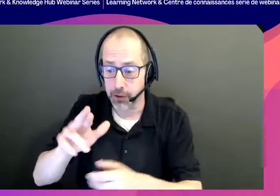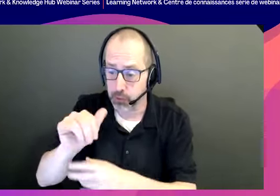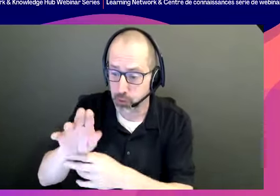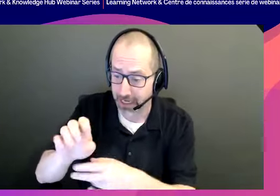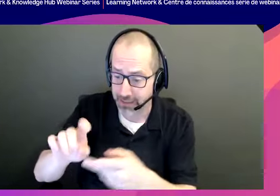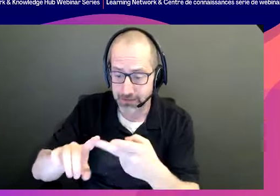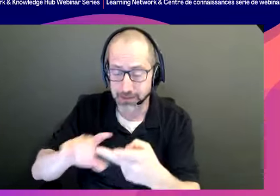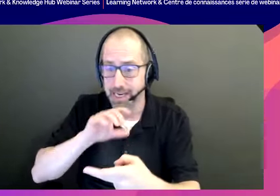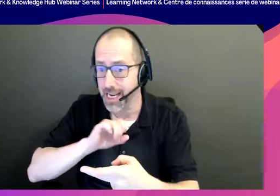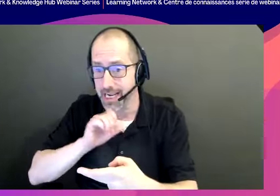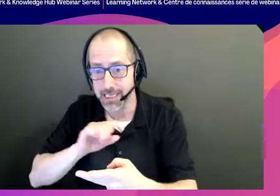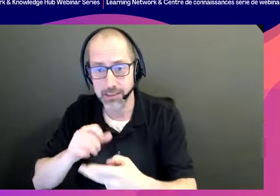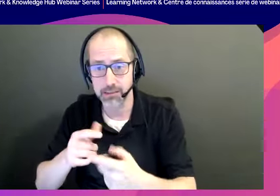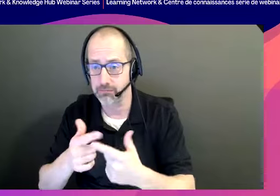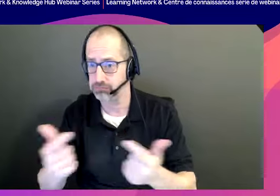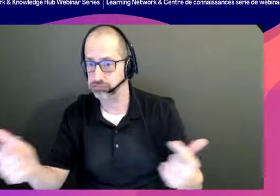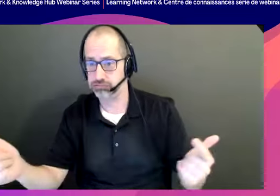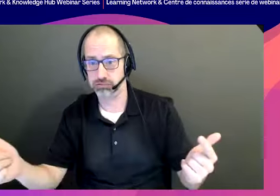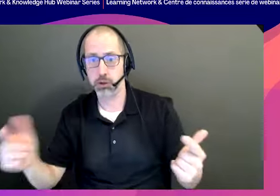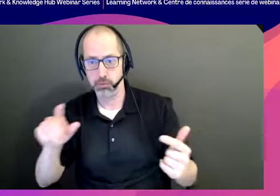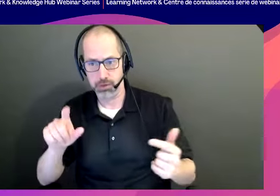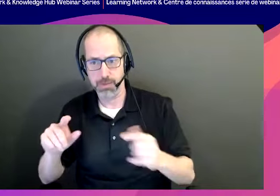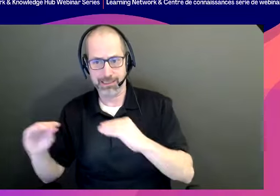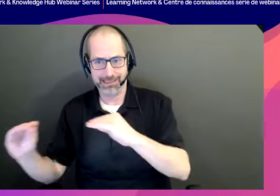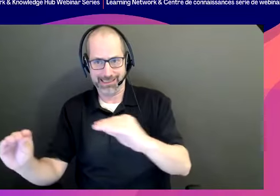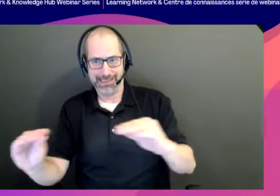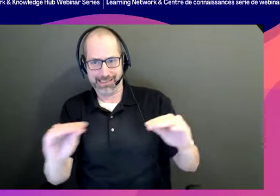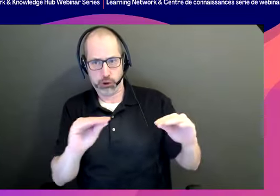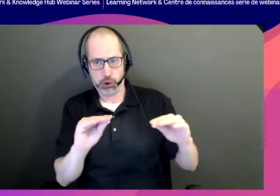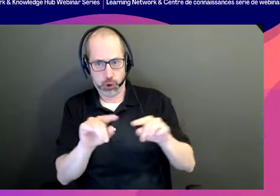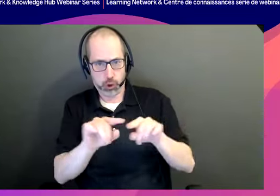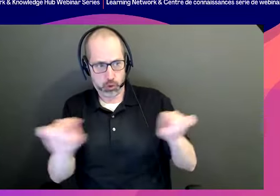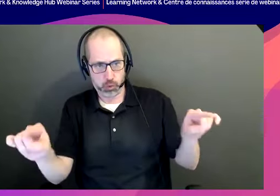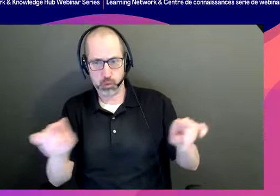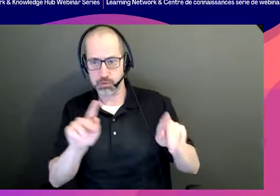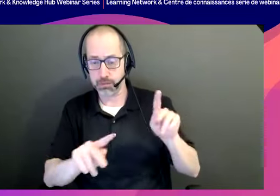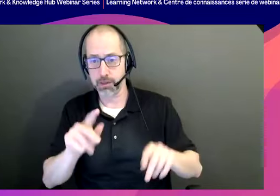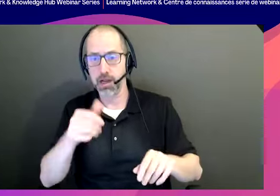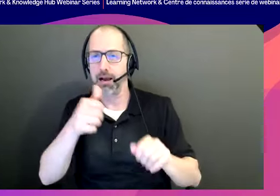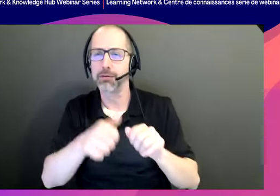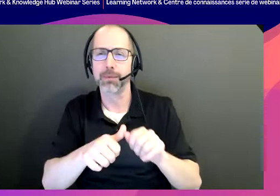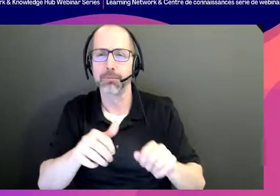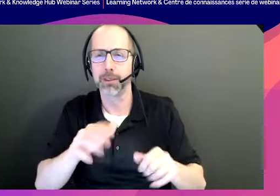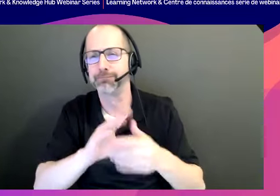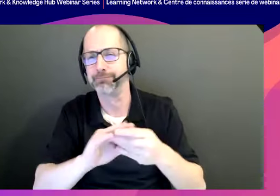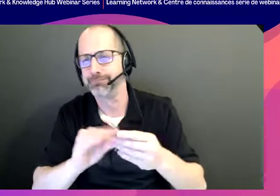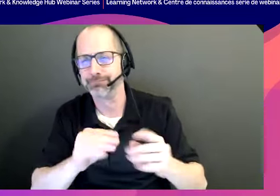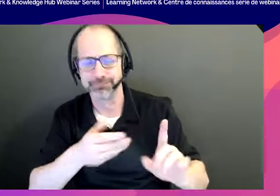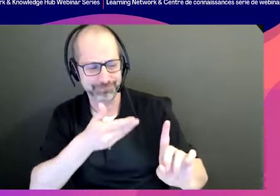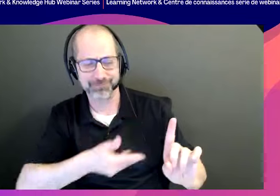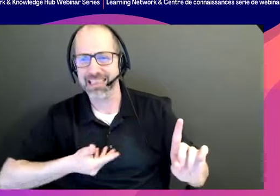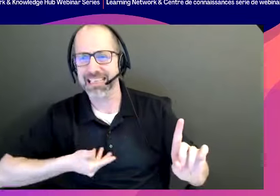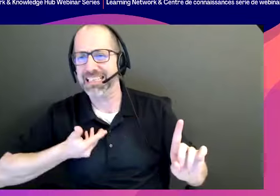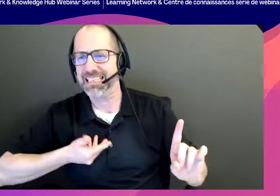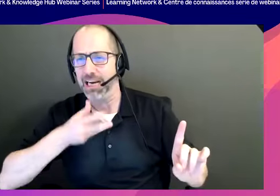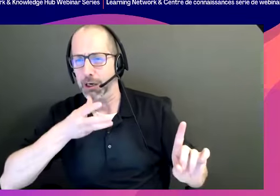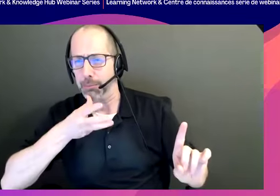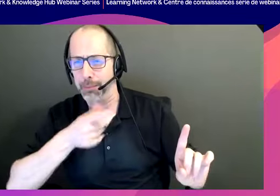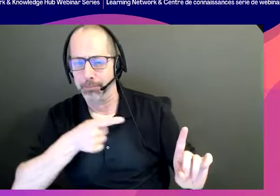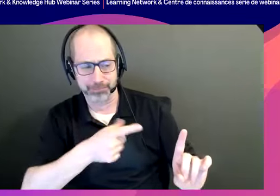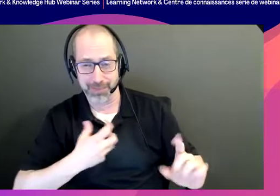to those very people. I remember watching a young mom in recovery who let her children go through